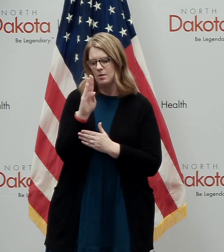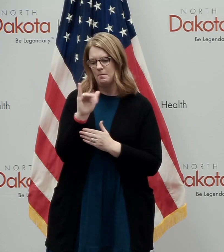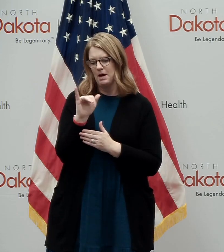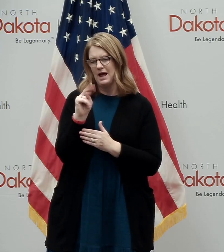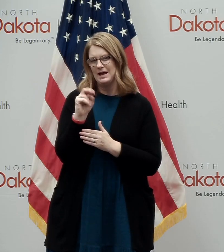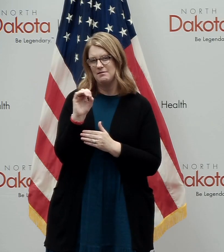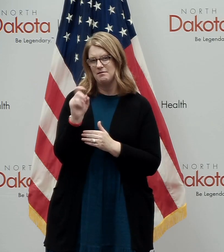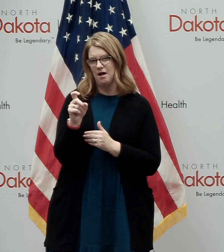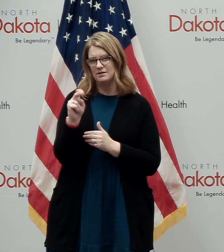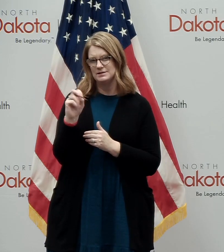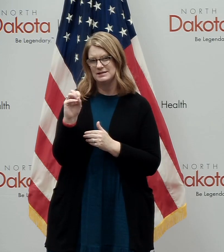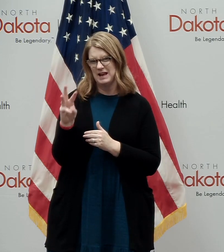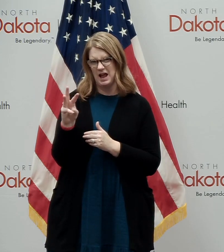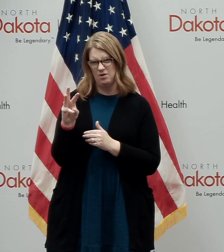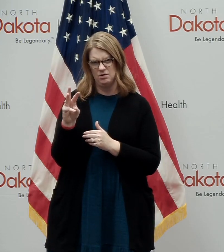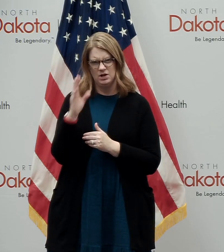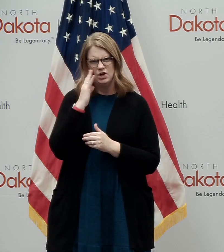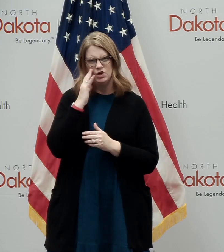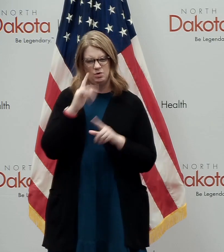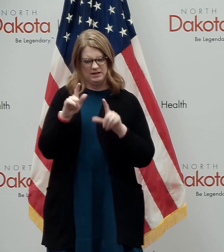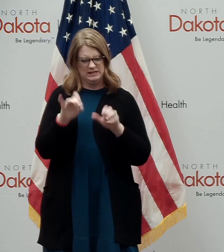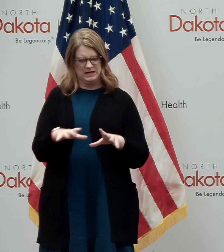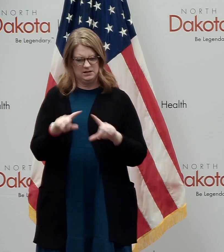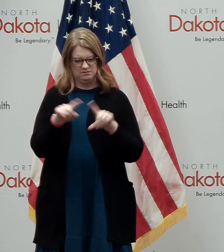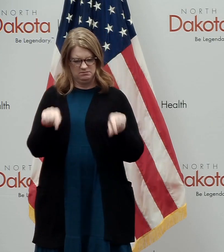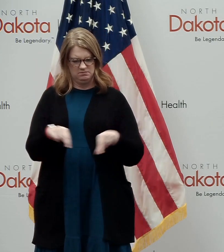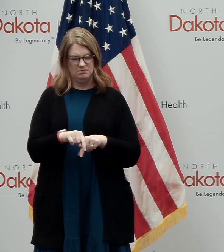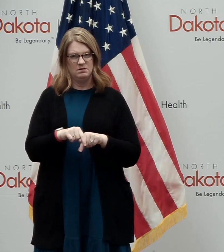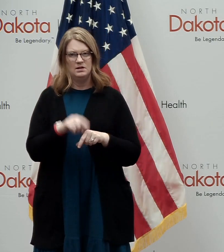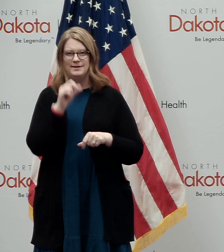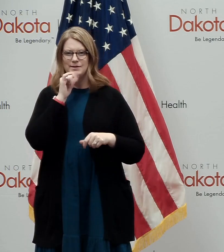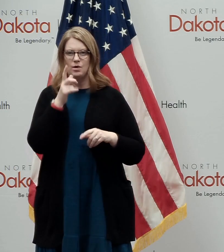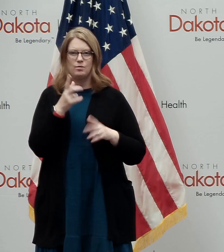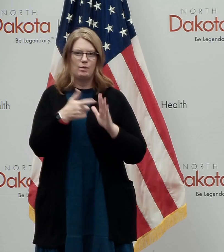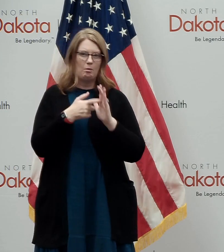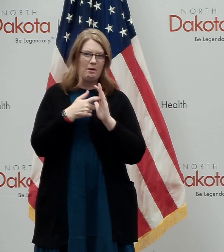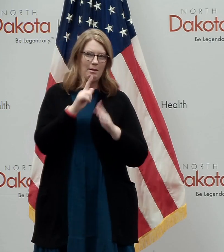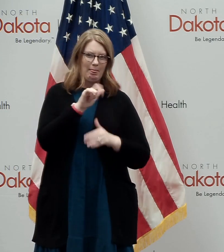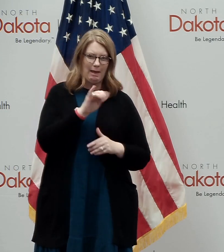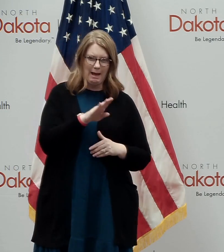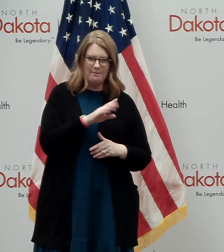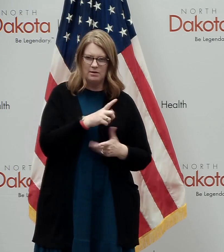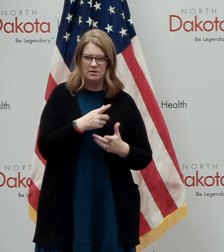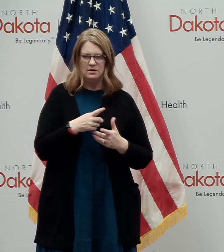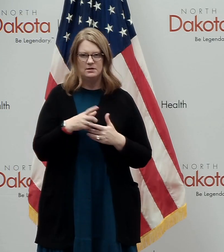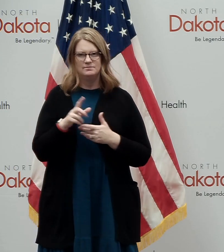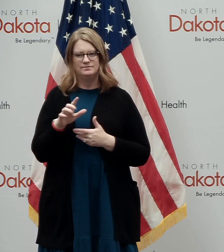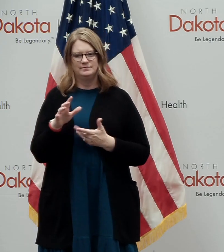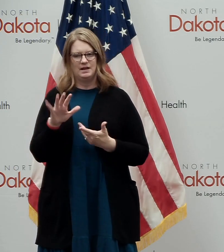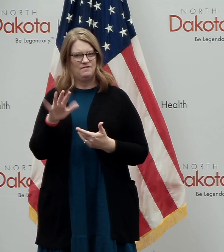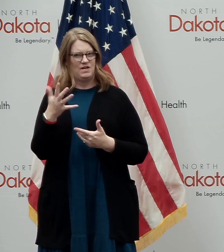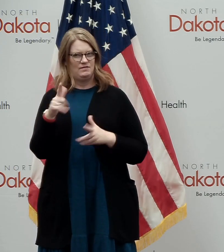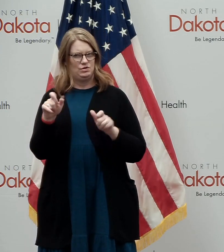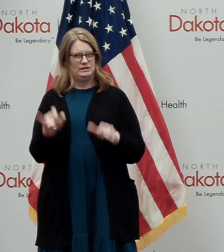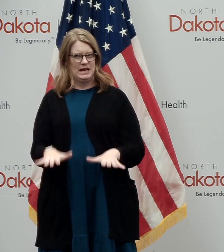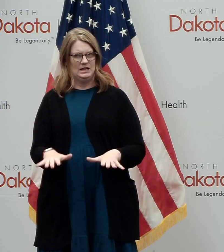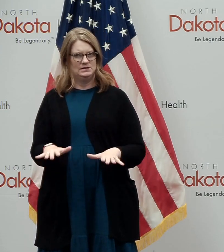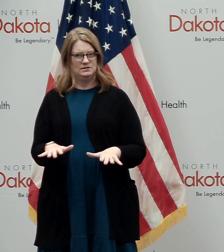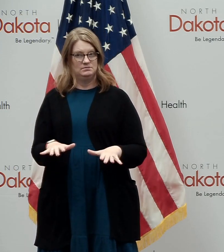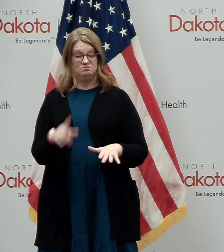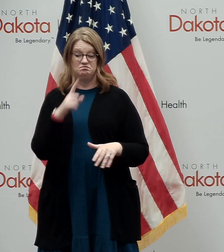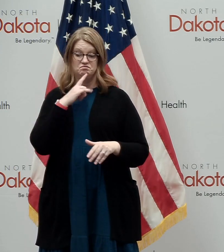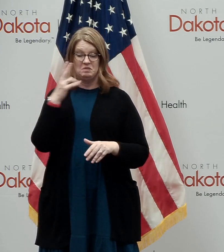Now point of care tests. These are the ones that don't require a machine or a lab. They're a $5 test with very